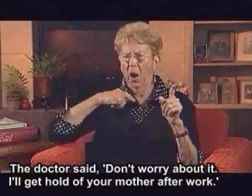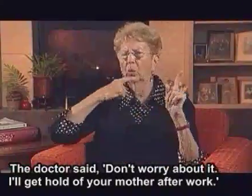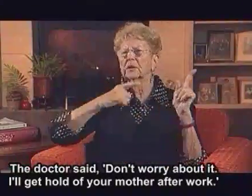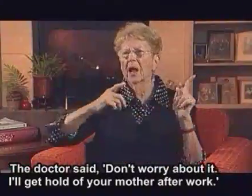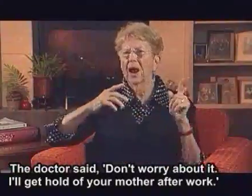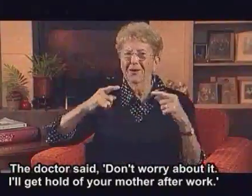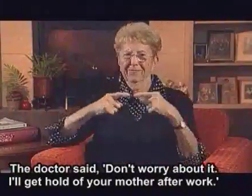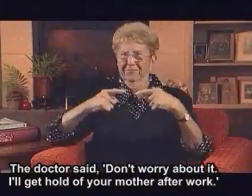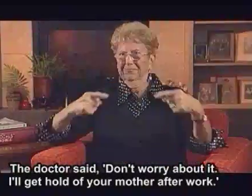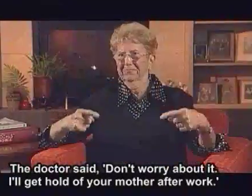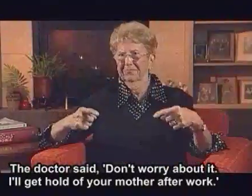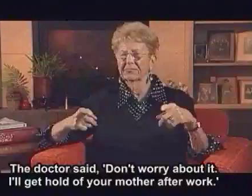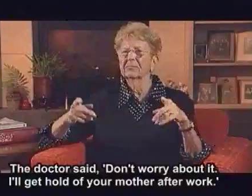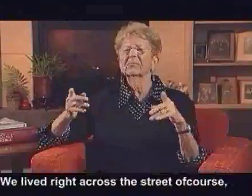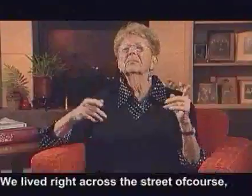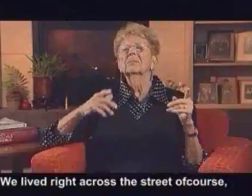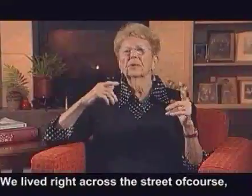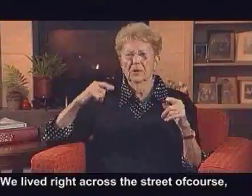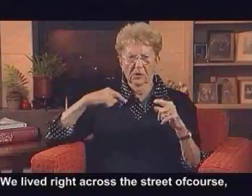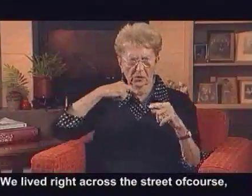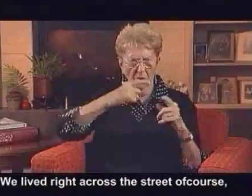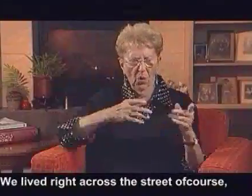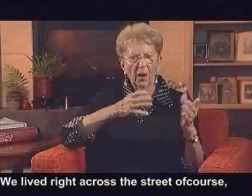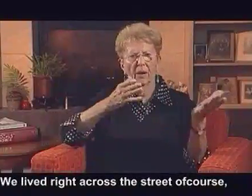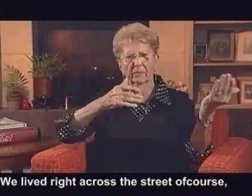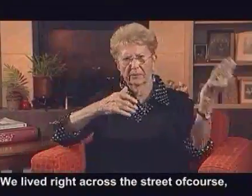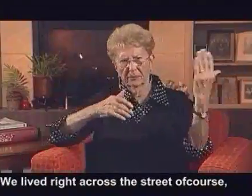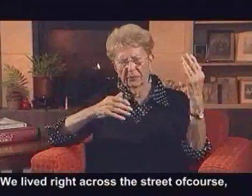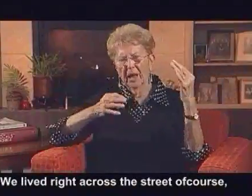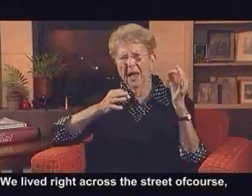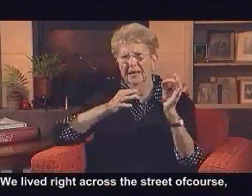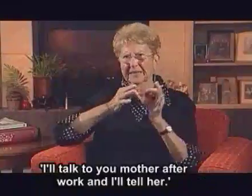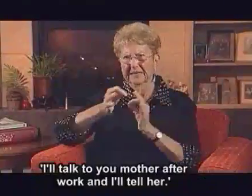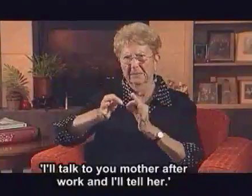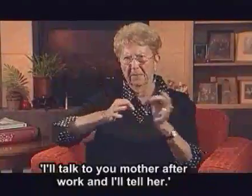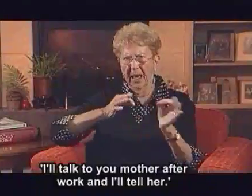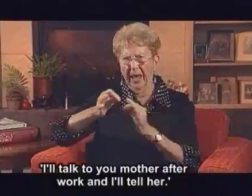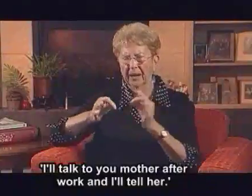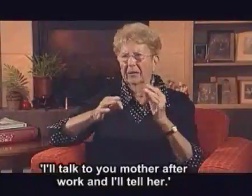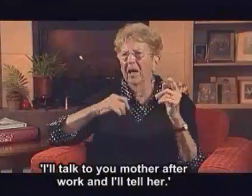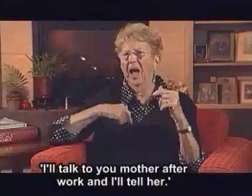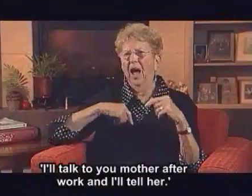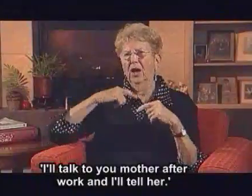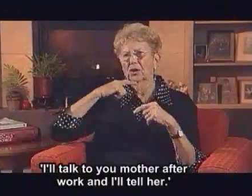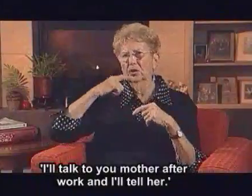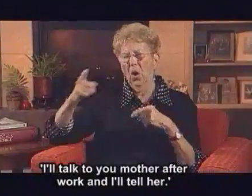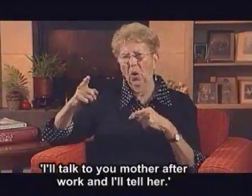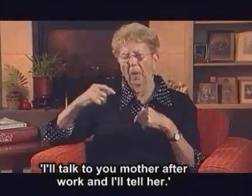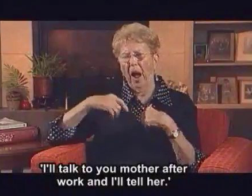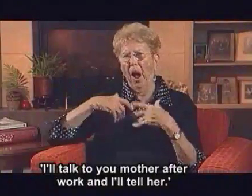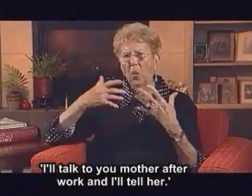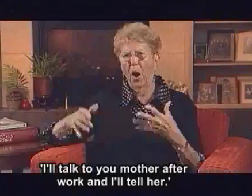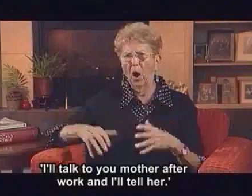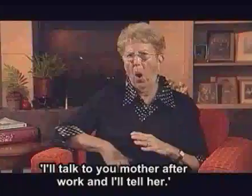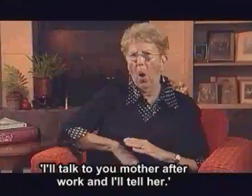I'll get hold of your mother after work." And we lived right across the street, of course. "I'll talk to your mother after work, and I'll tell